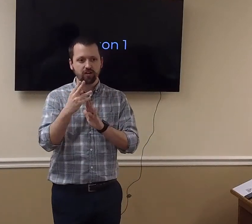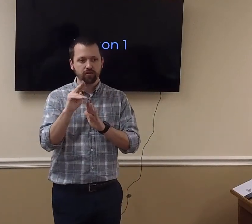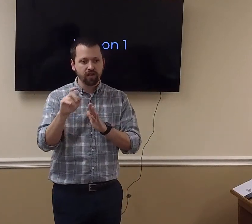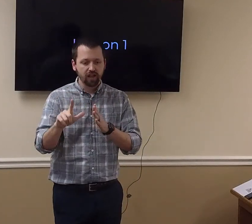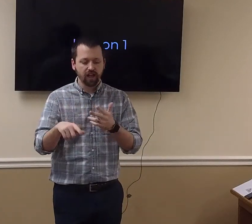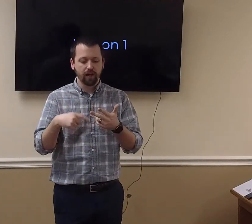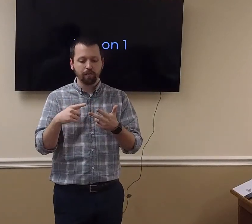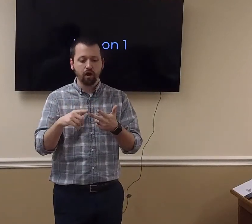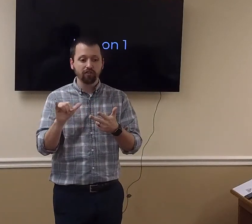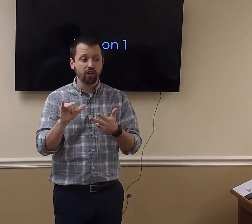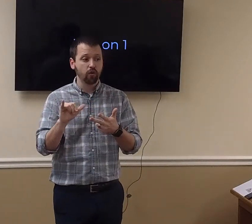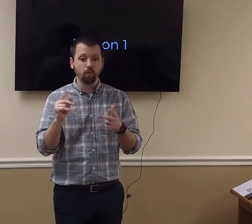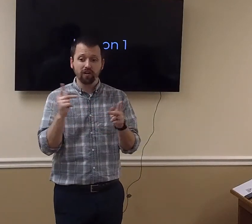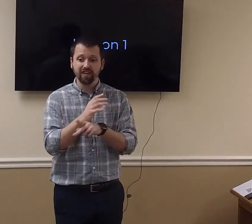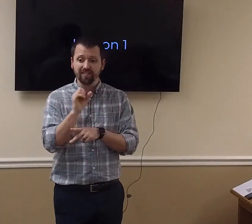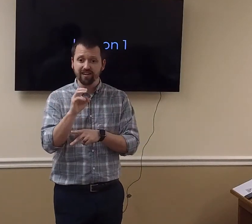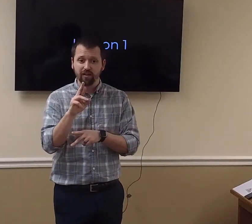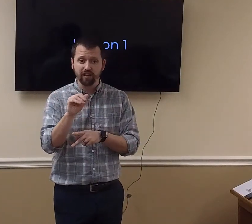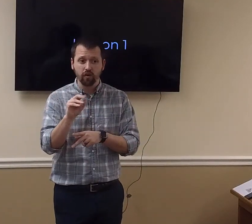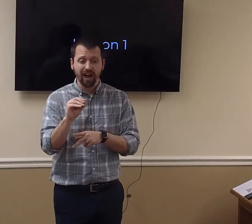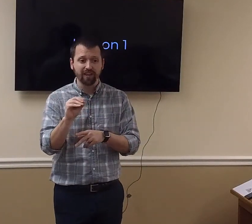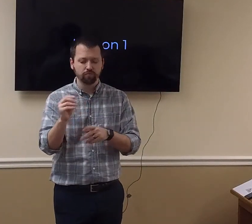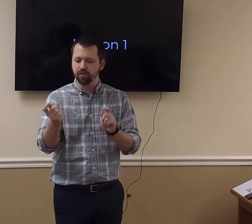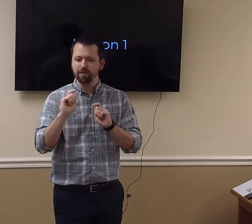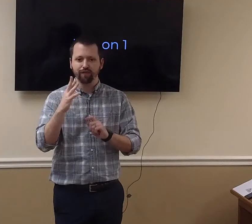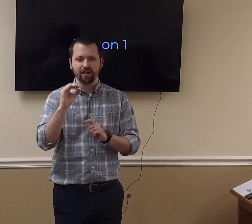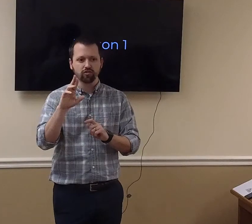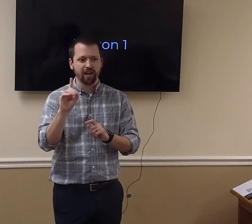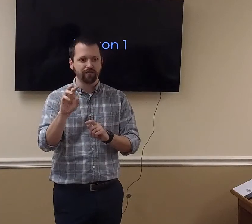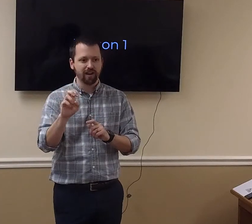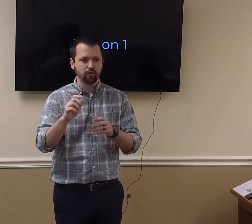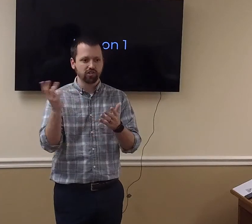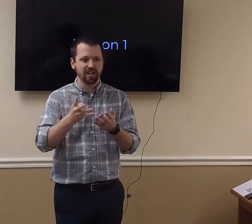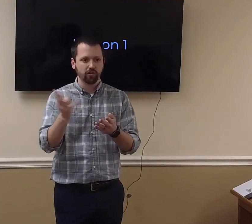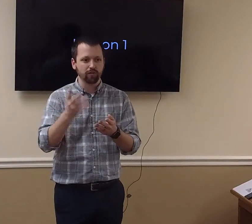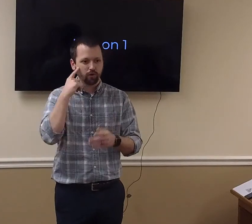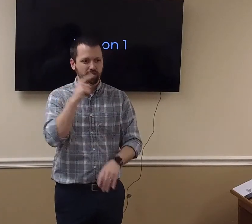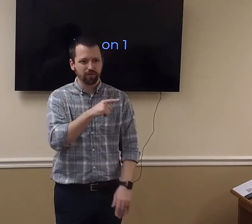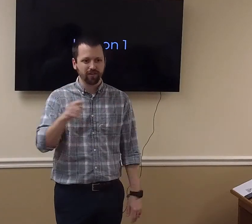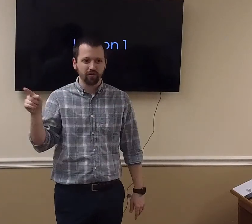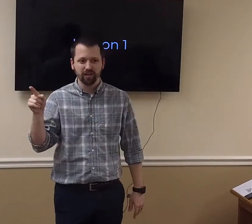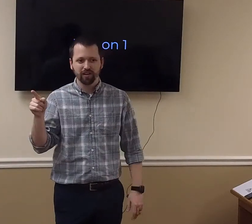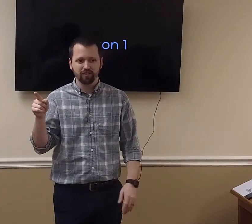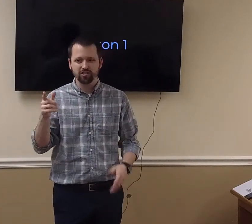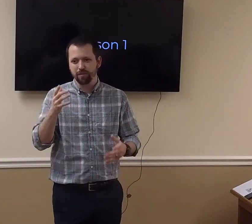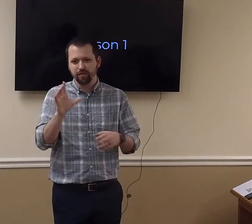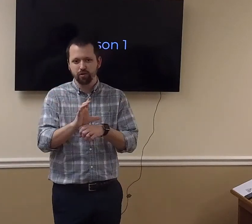channel. Also, worst case scenario, give me a flash drive and I will just download them for you. So, because they're just on my computer